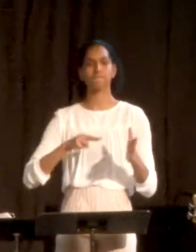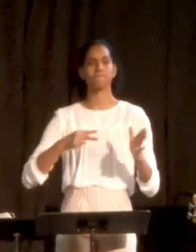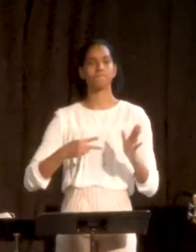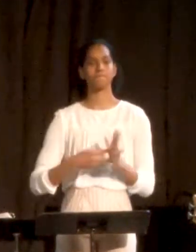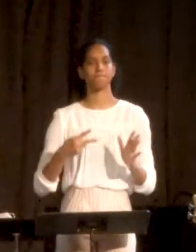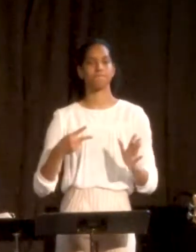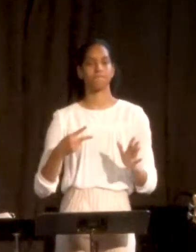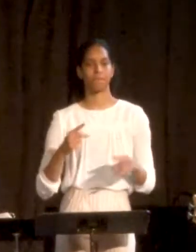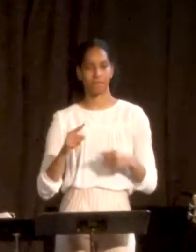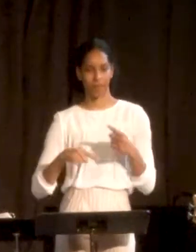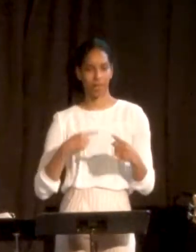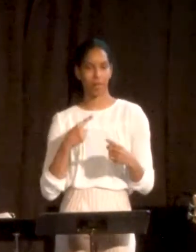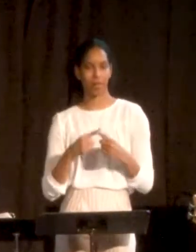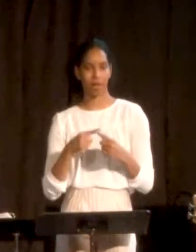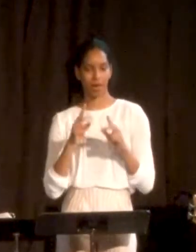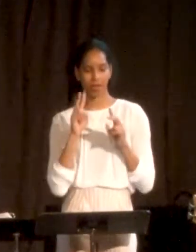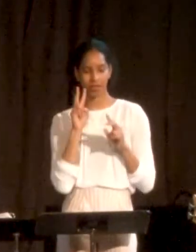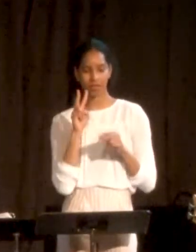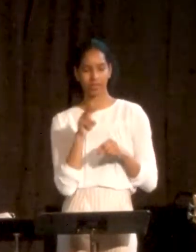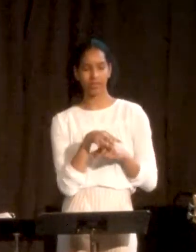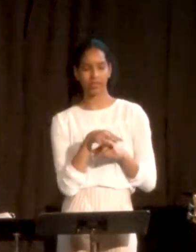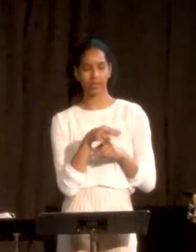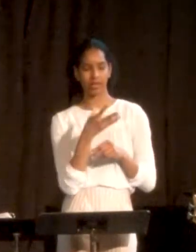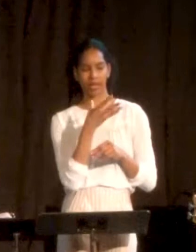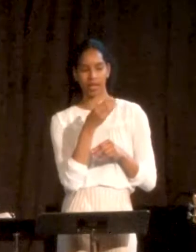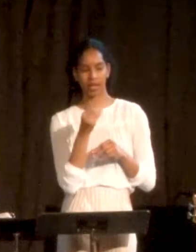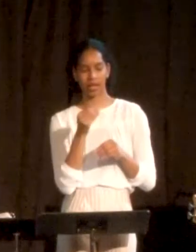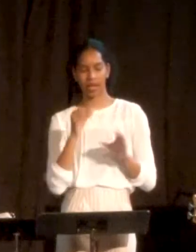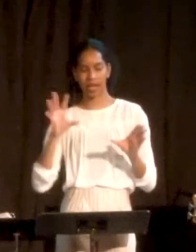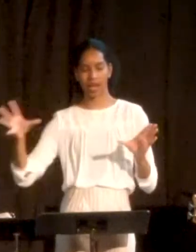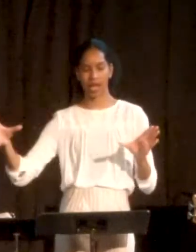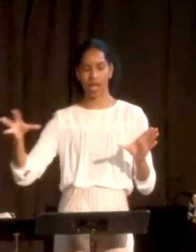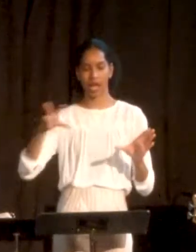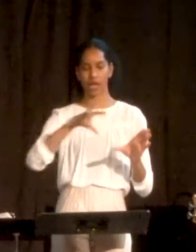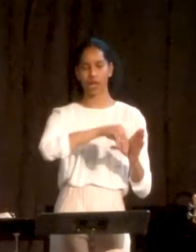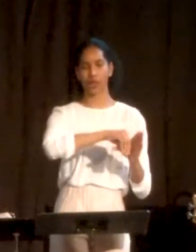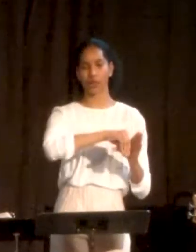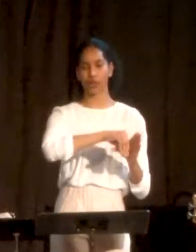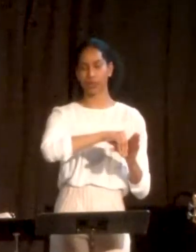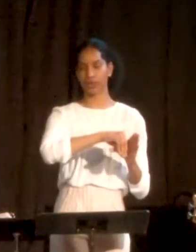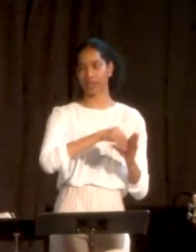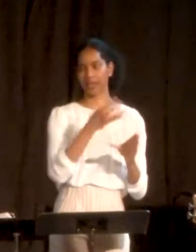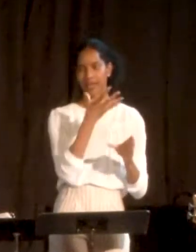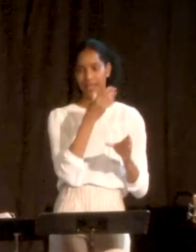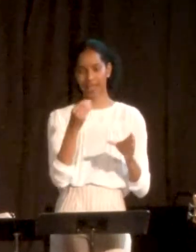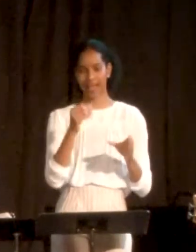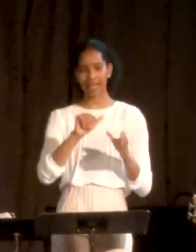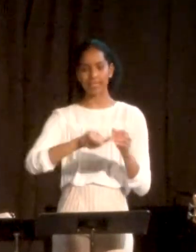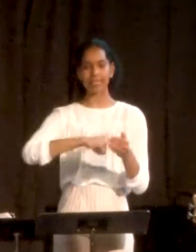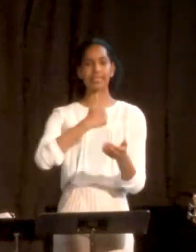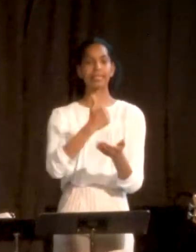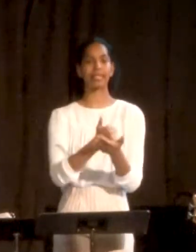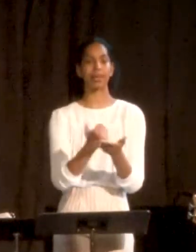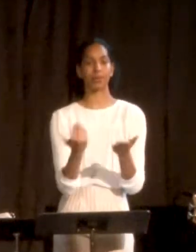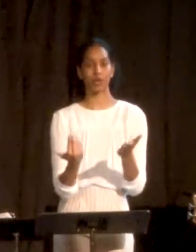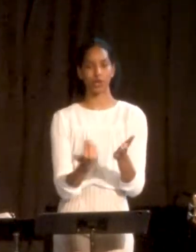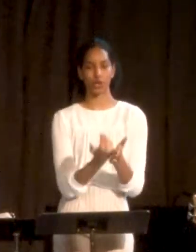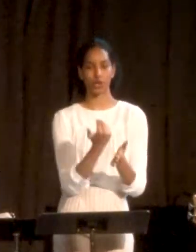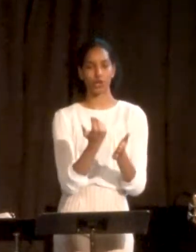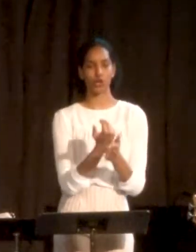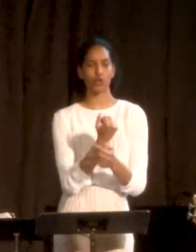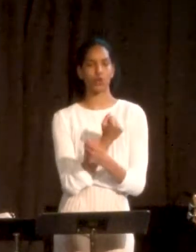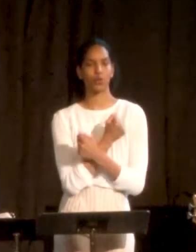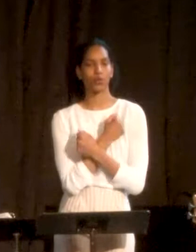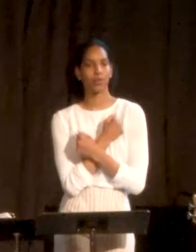about identifying and including and assimilating new blood into the